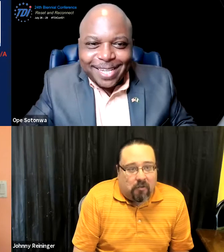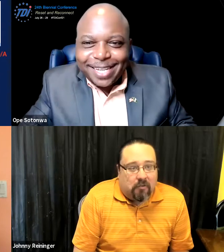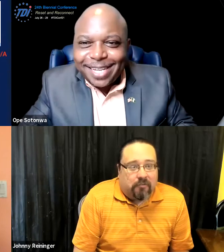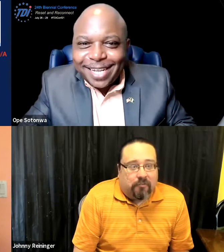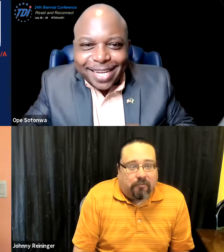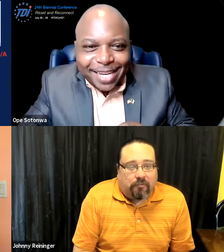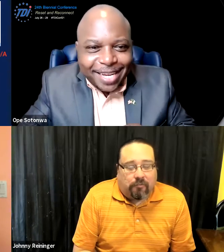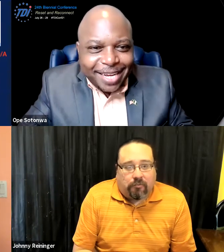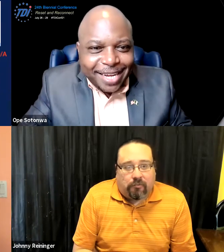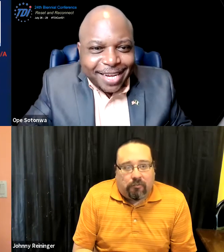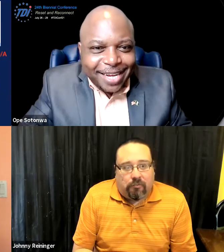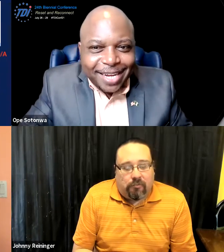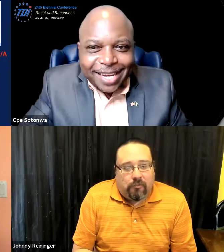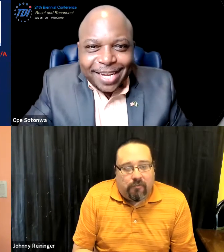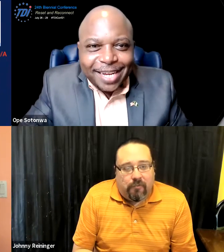questions.